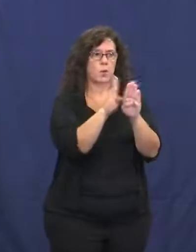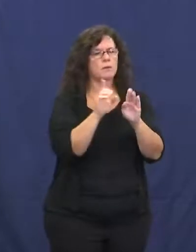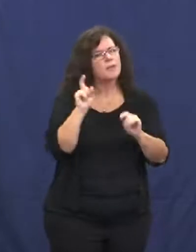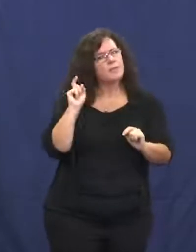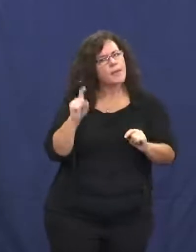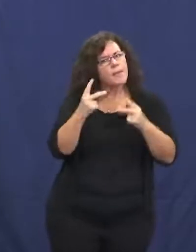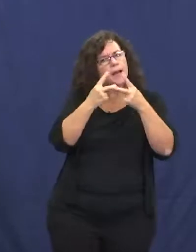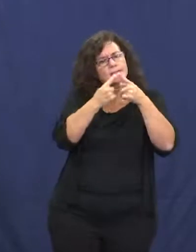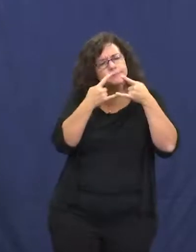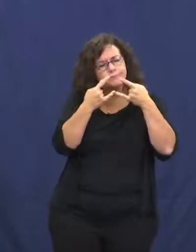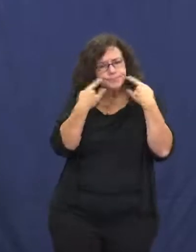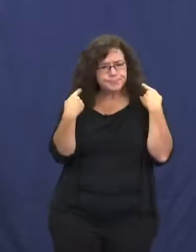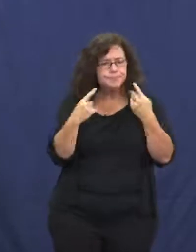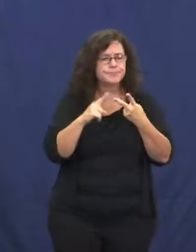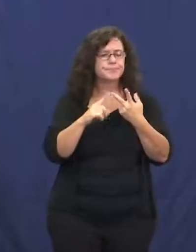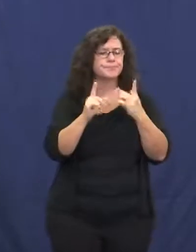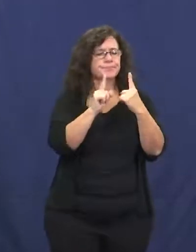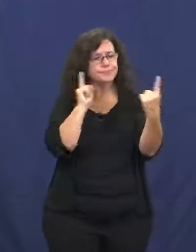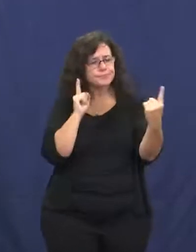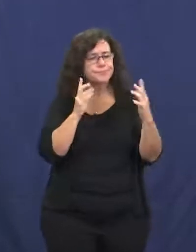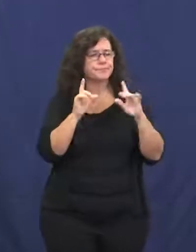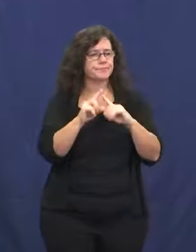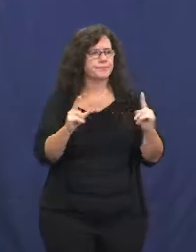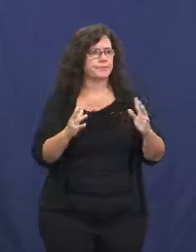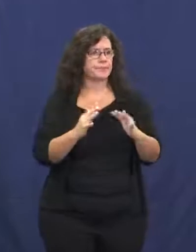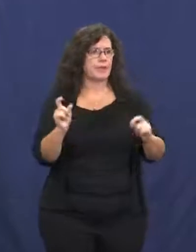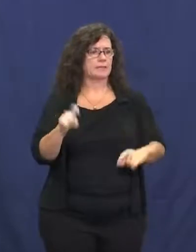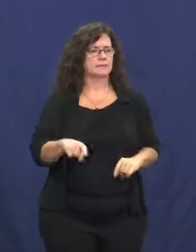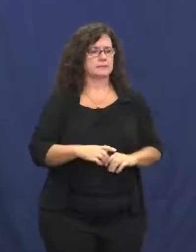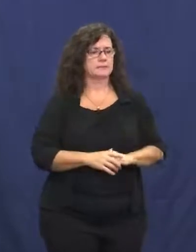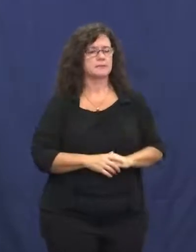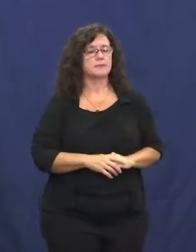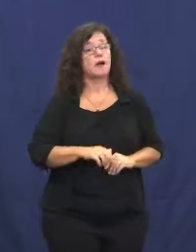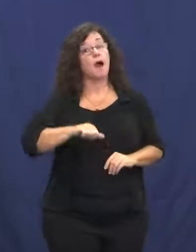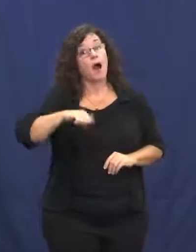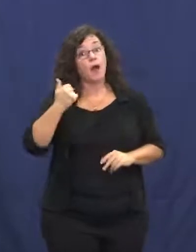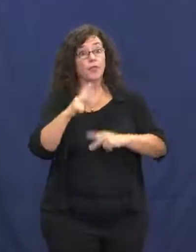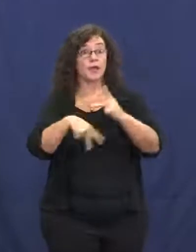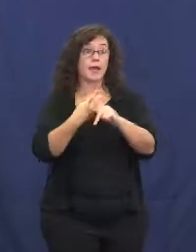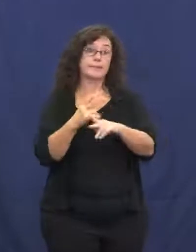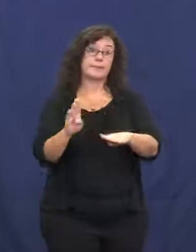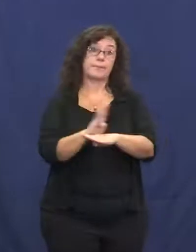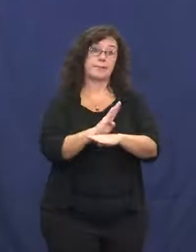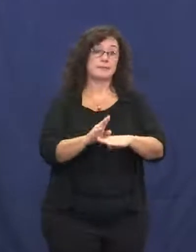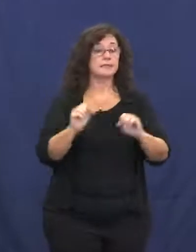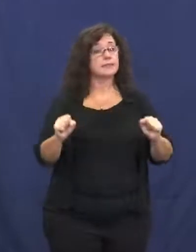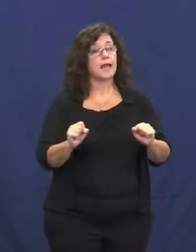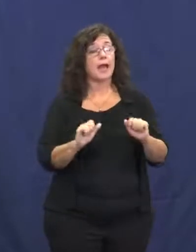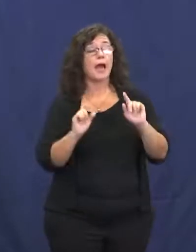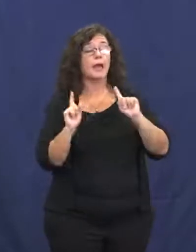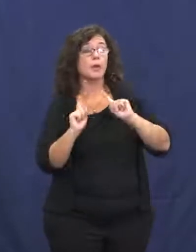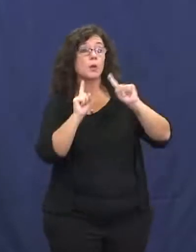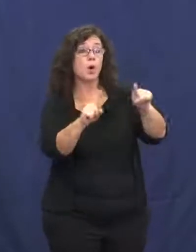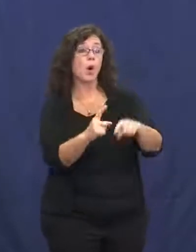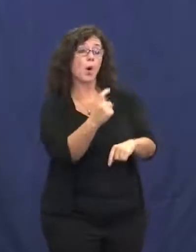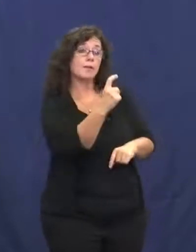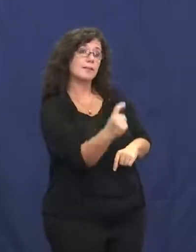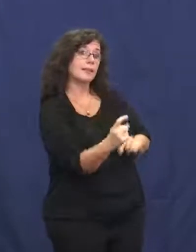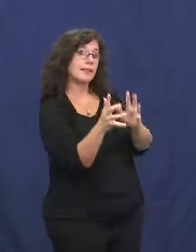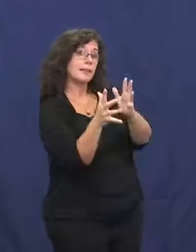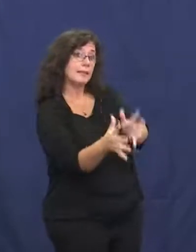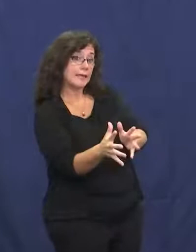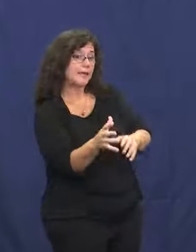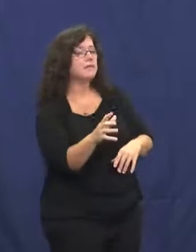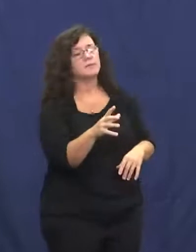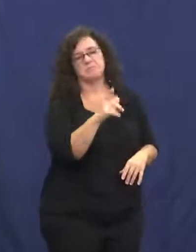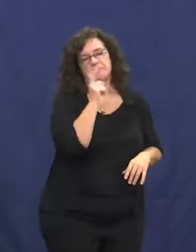published. Other solicitations door-to-door, they can hang flyers and leave things, but they're not allowed to knock or ring or try